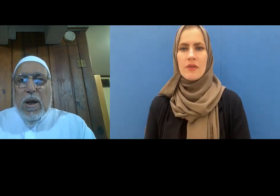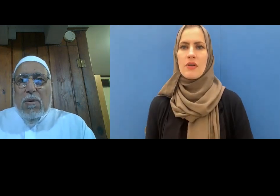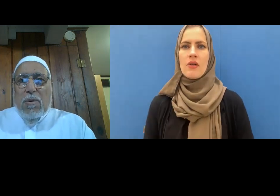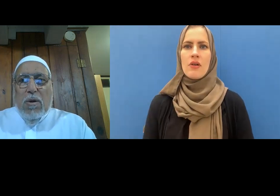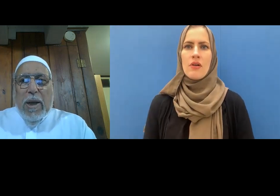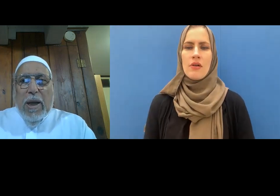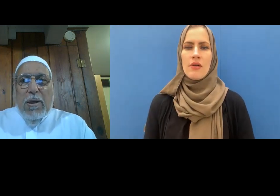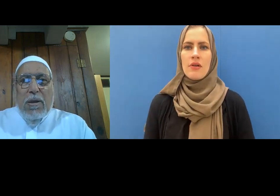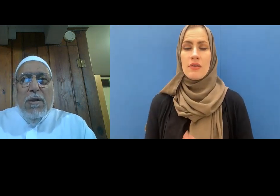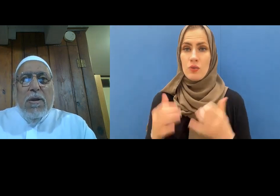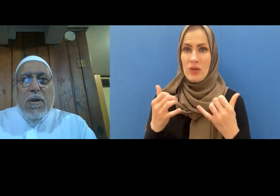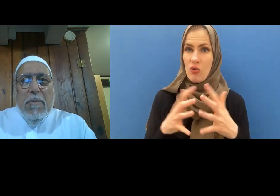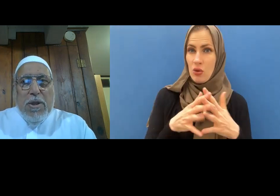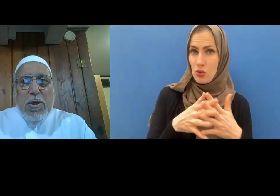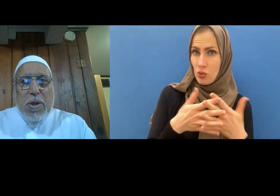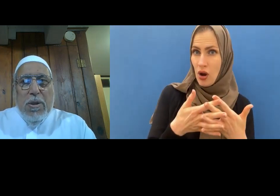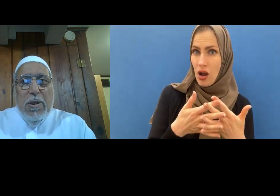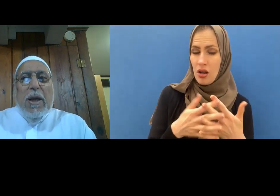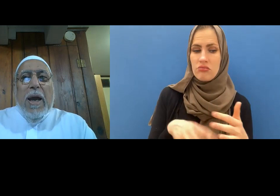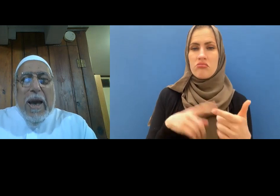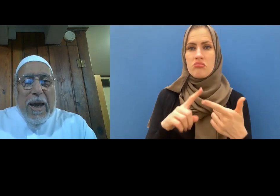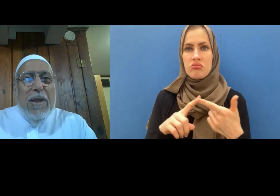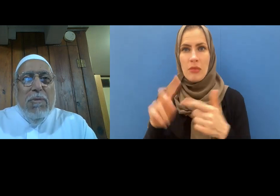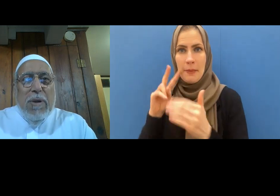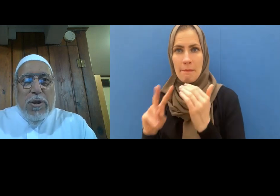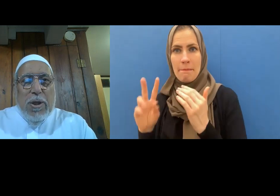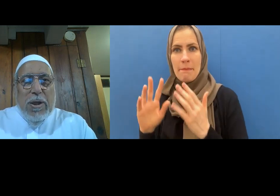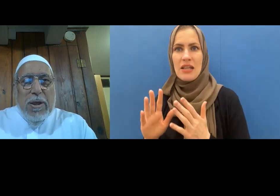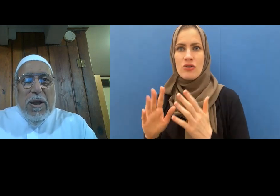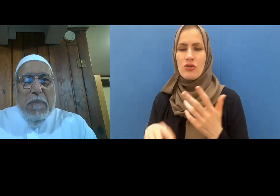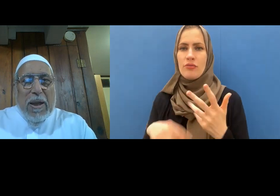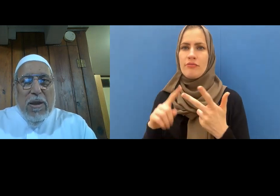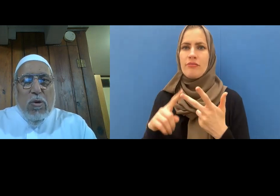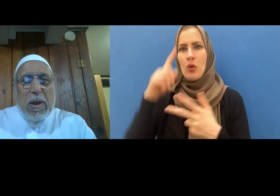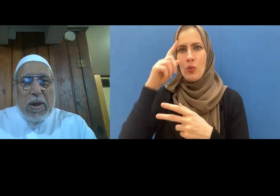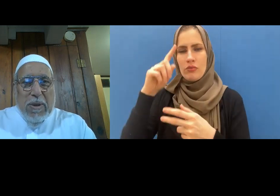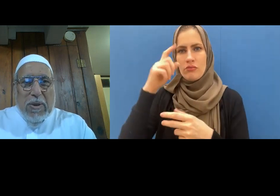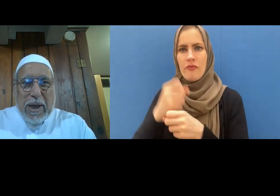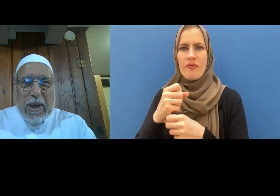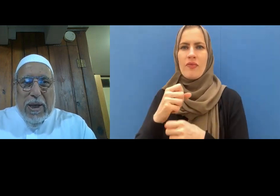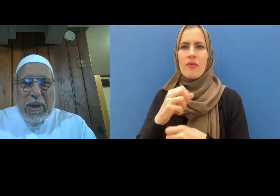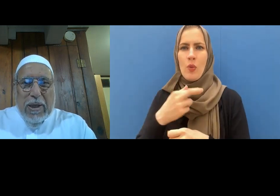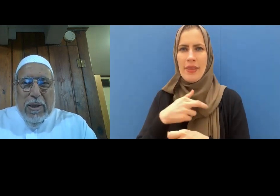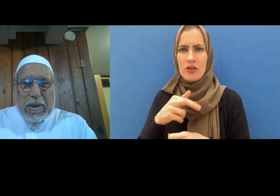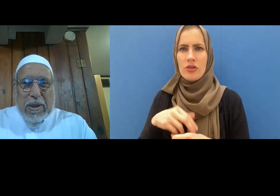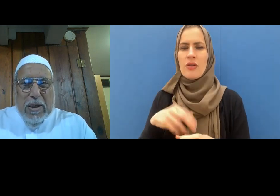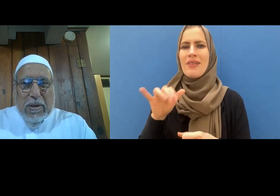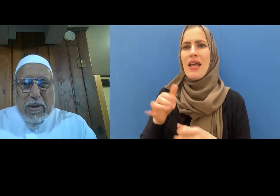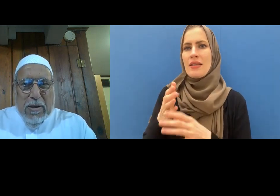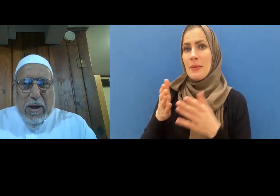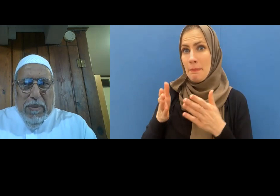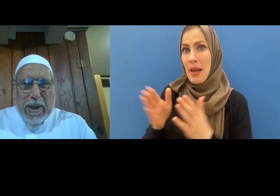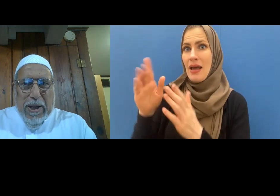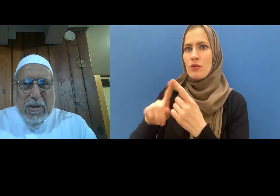So now the Quran, the messenger, and the religion, the path to Allah subhanahu wa ta'ala, is